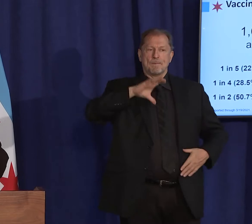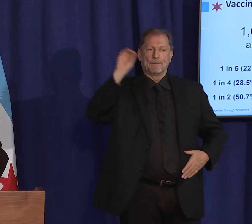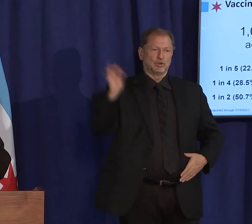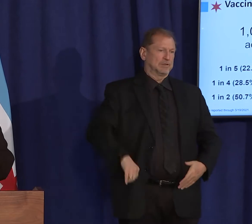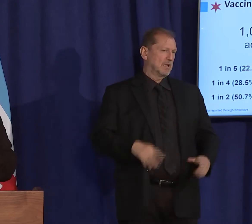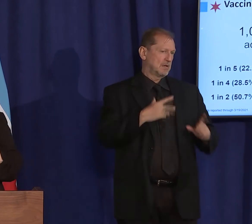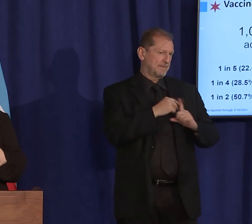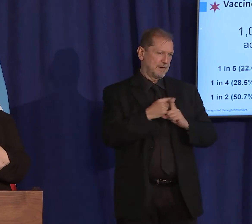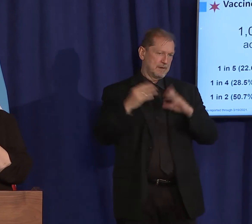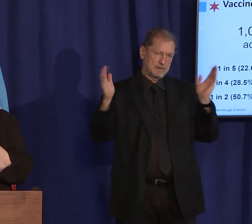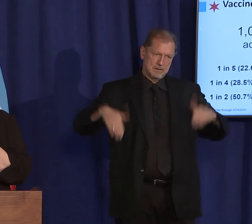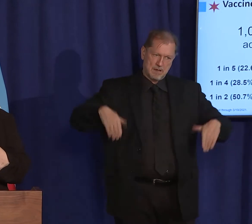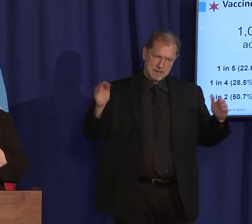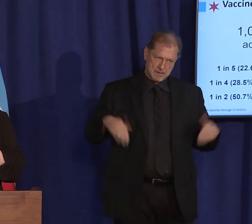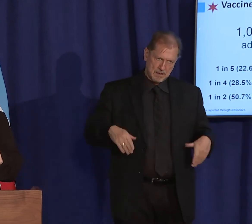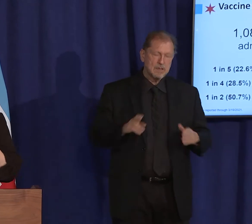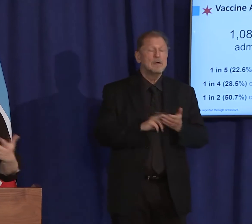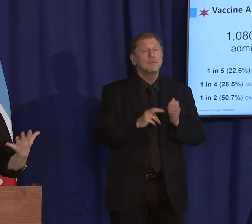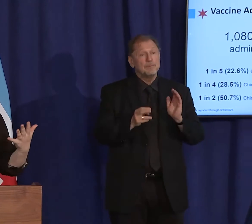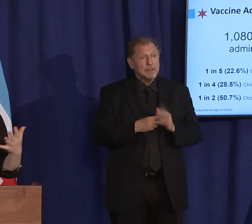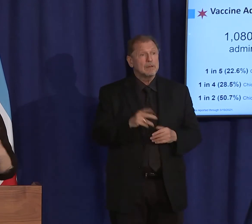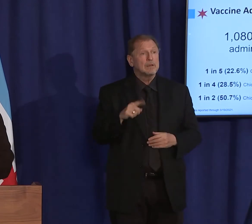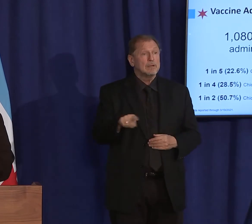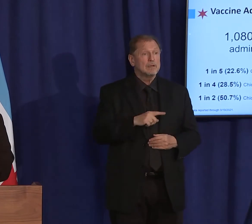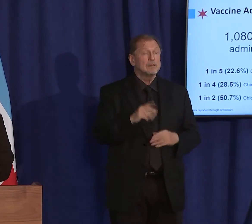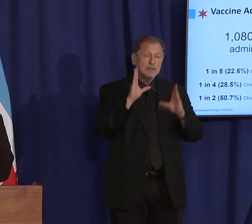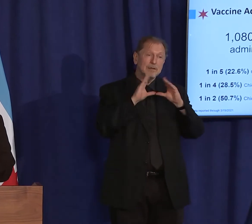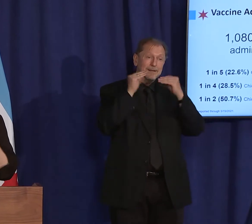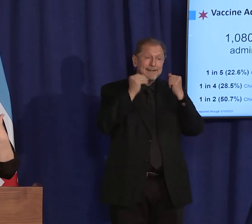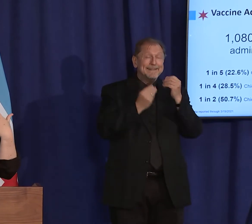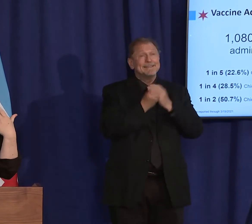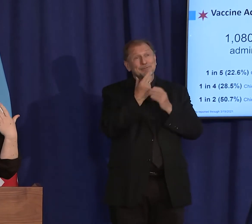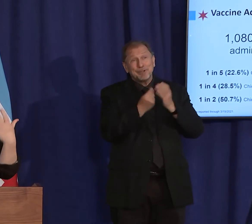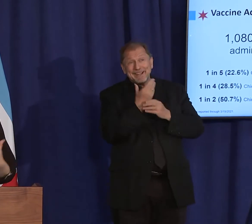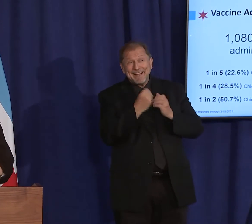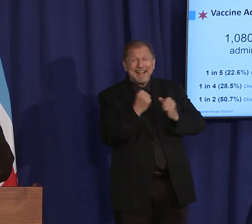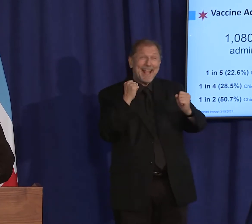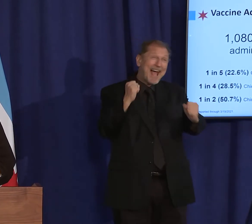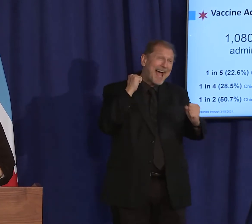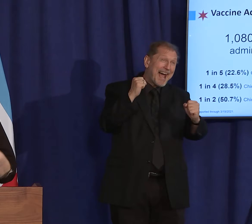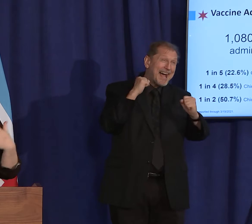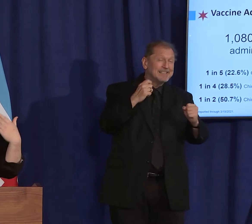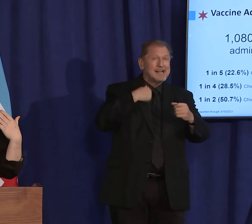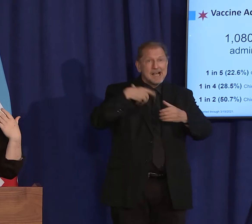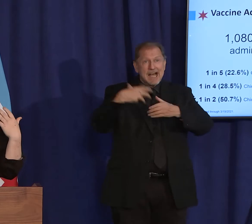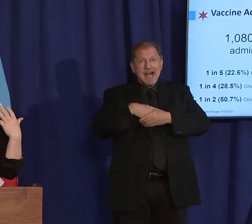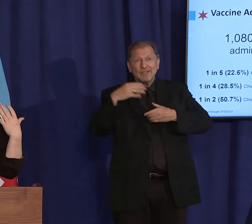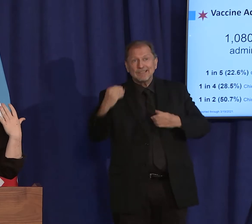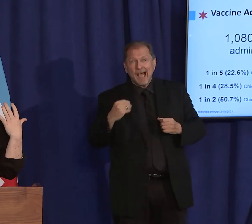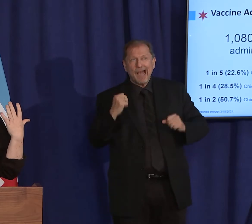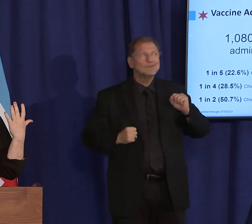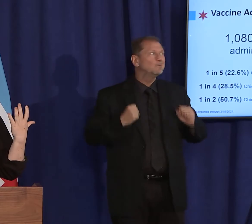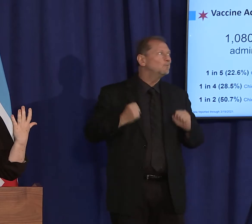as you are being happy about the spring, and as you are going out, and as you